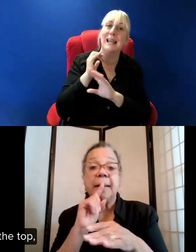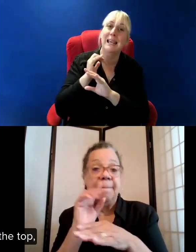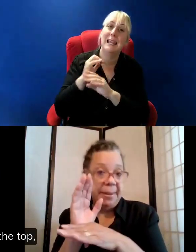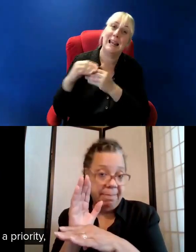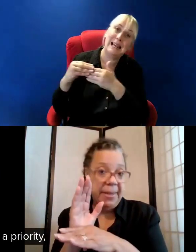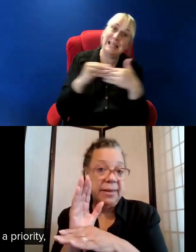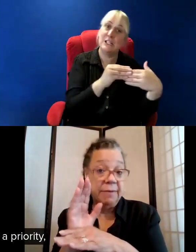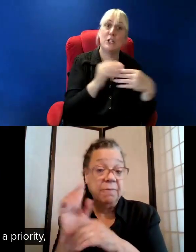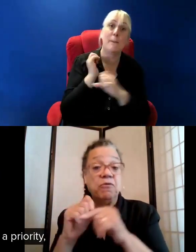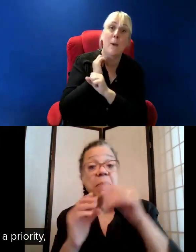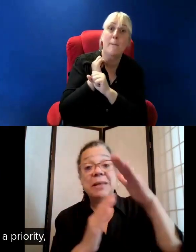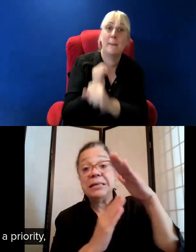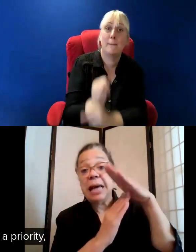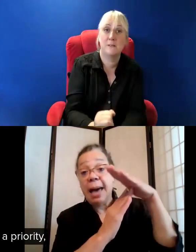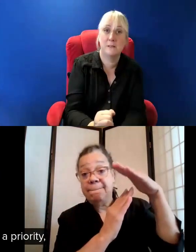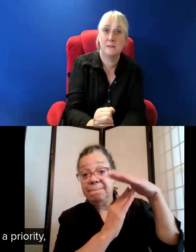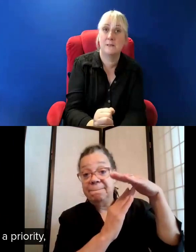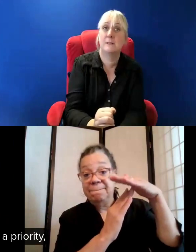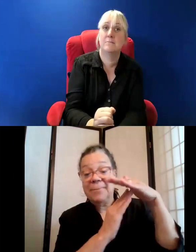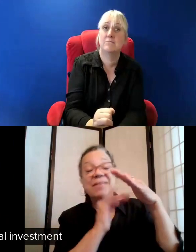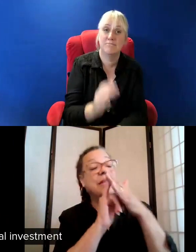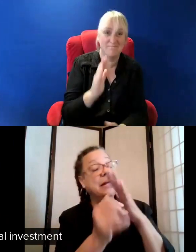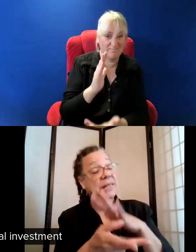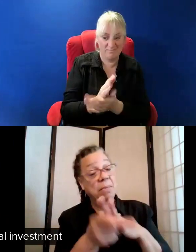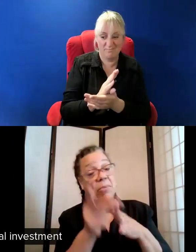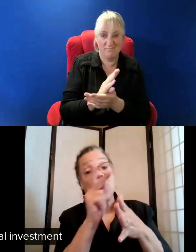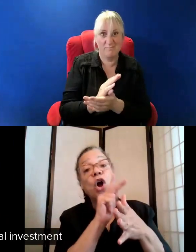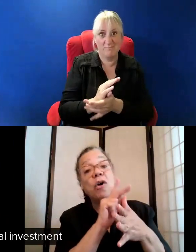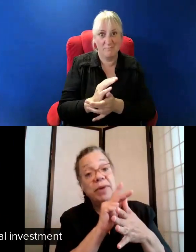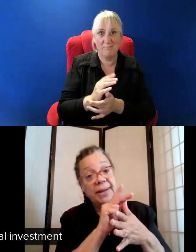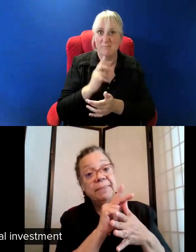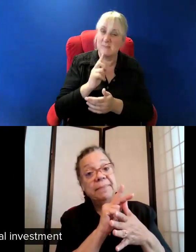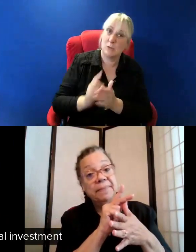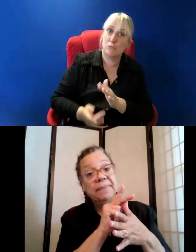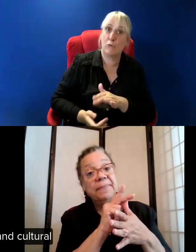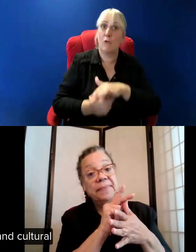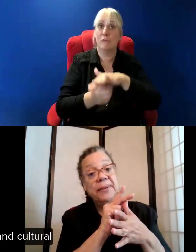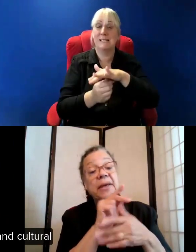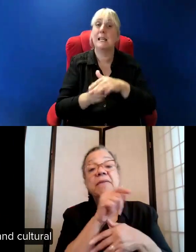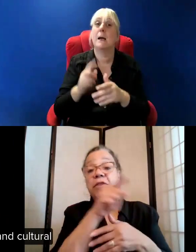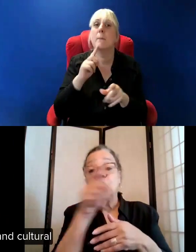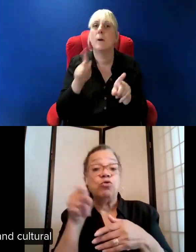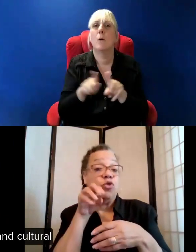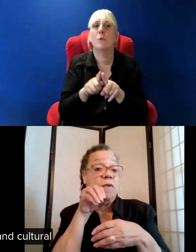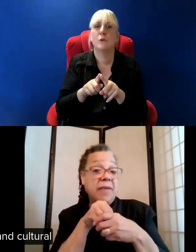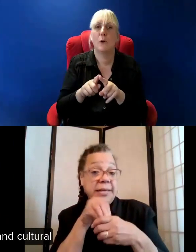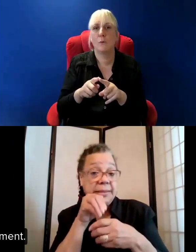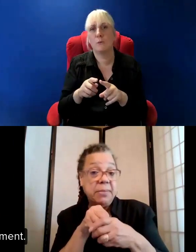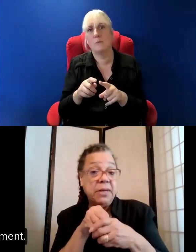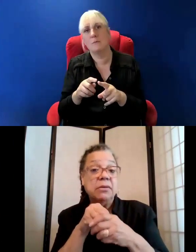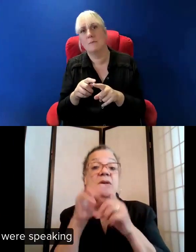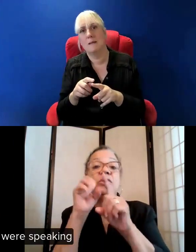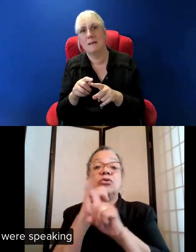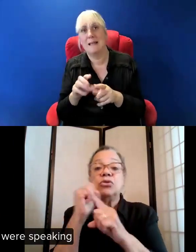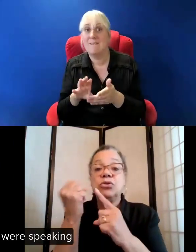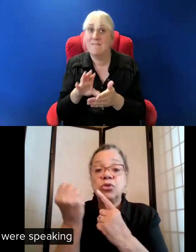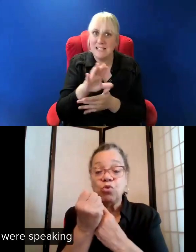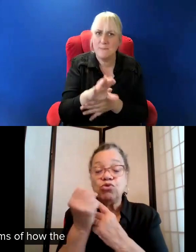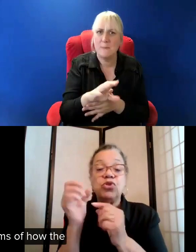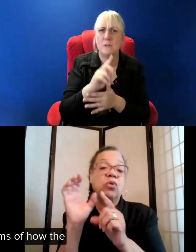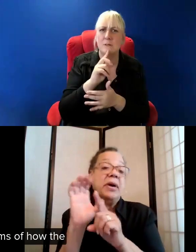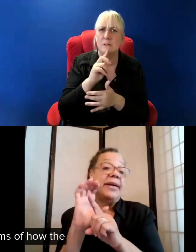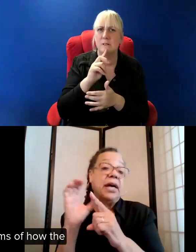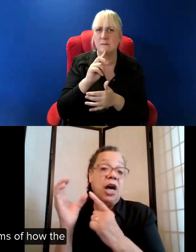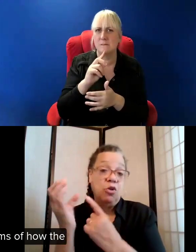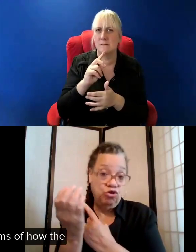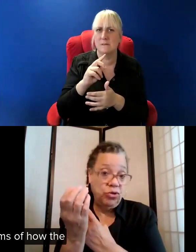from the top that this is a priority, but also capital investment and social and cultural investment. So even as you were speaking